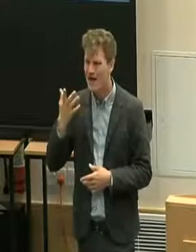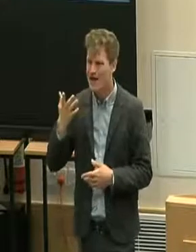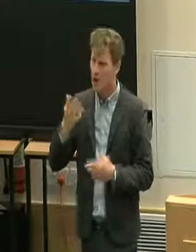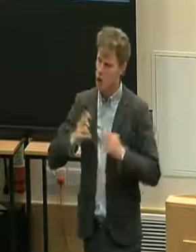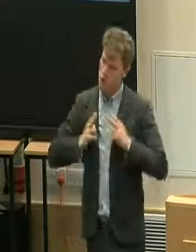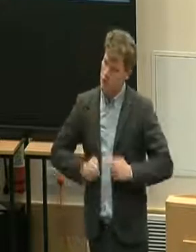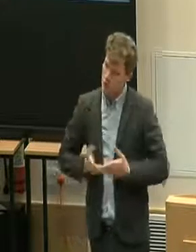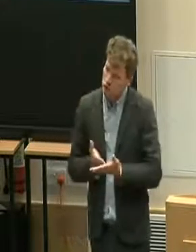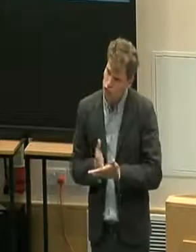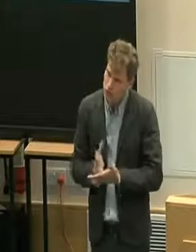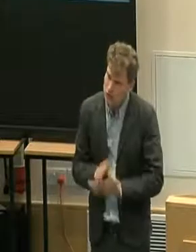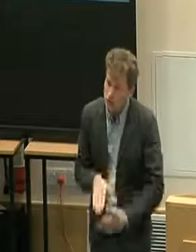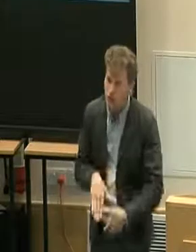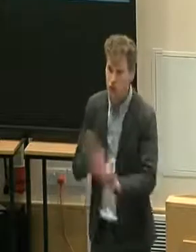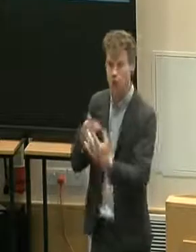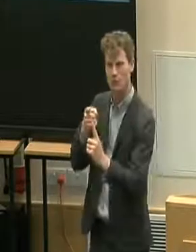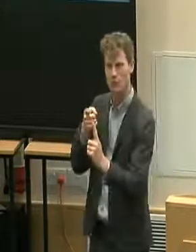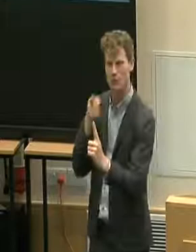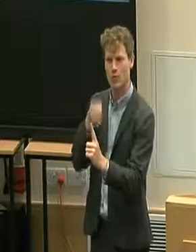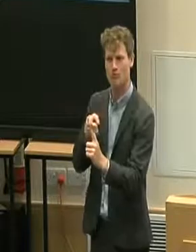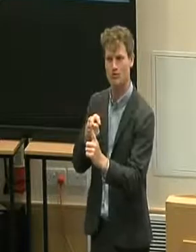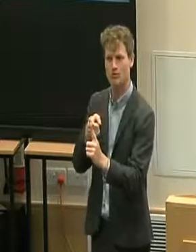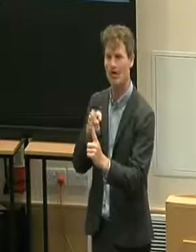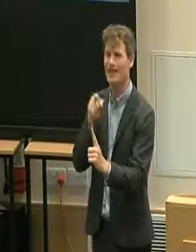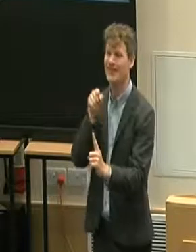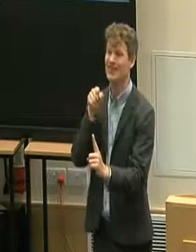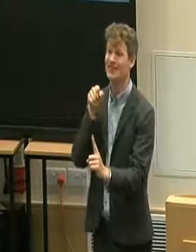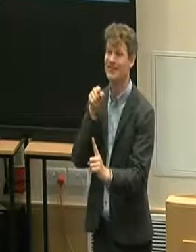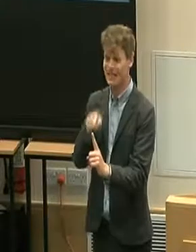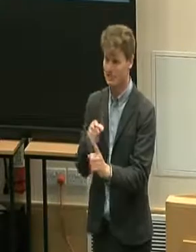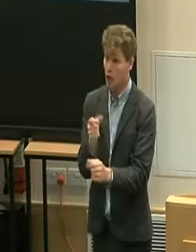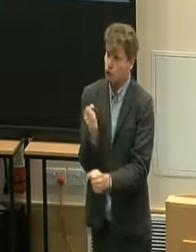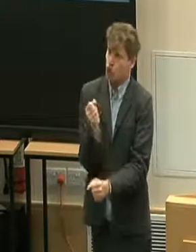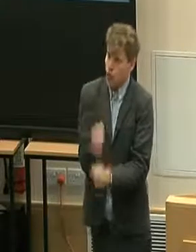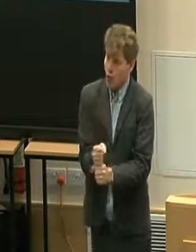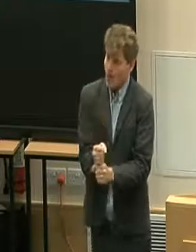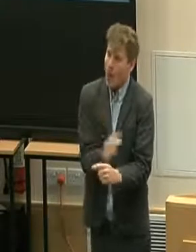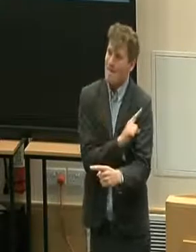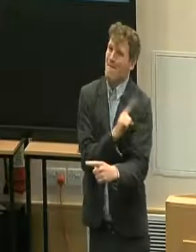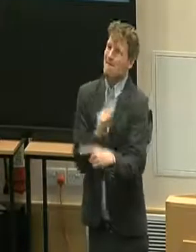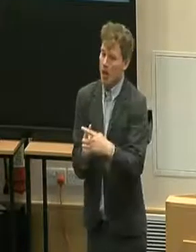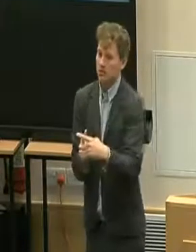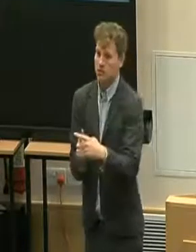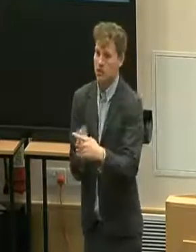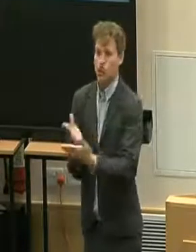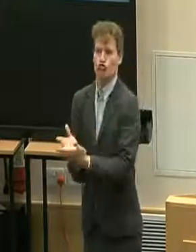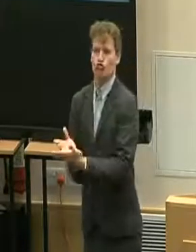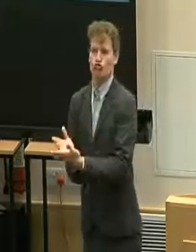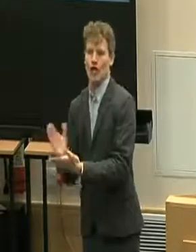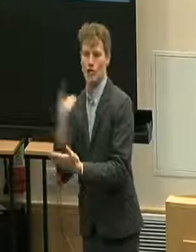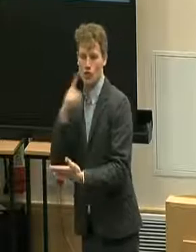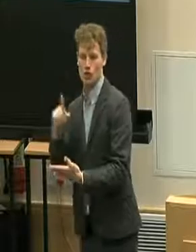is a job, but also an entitlement to a job. And one of the